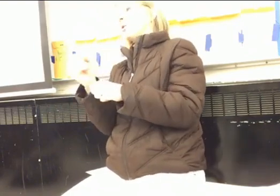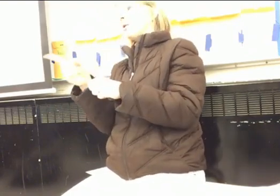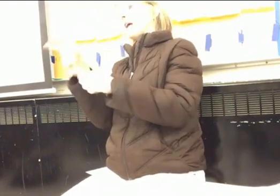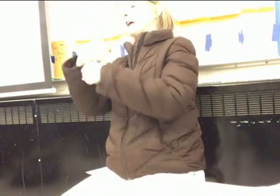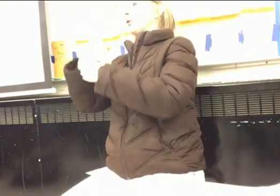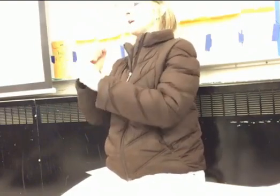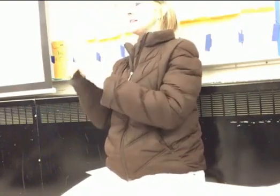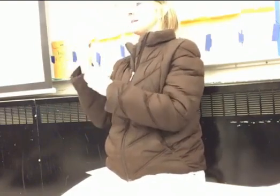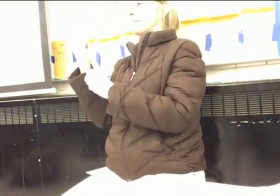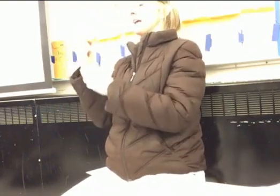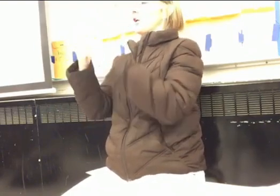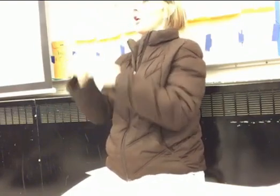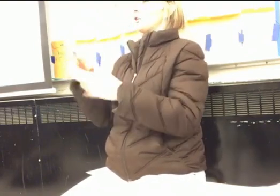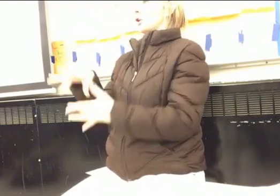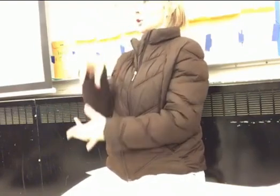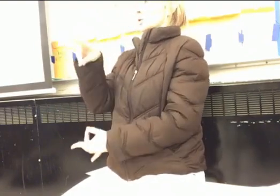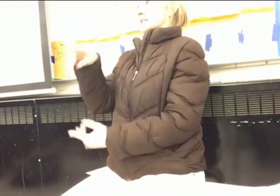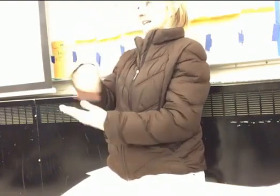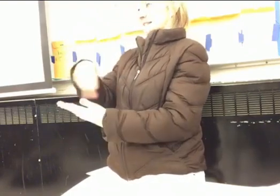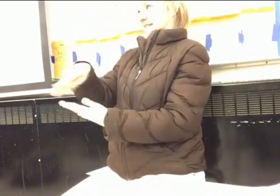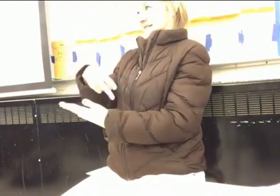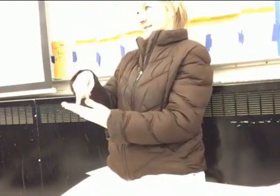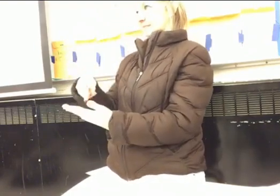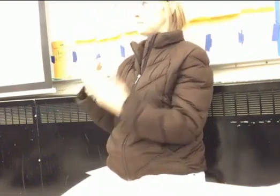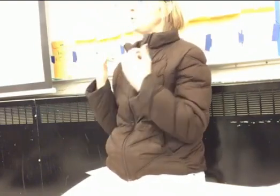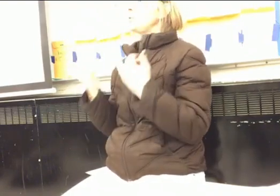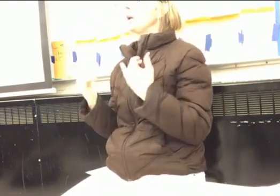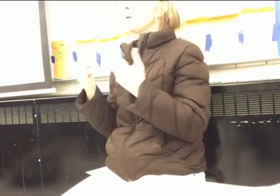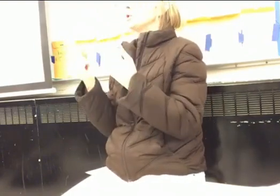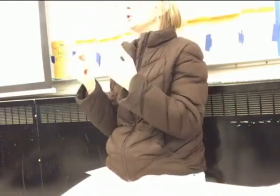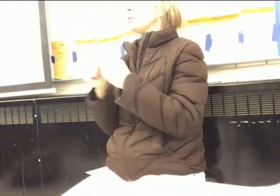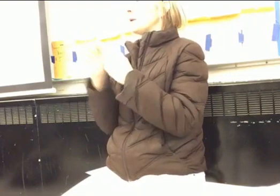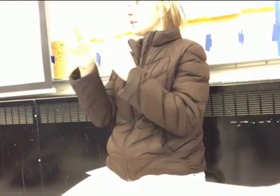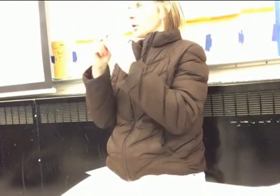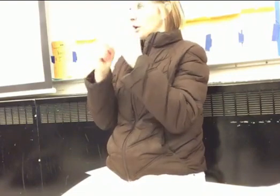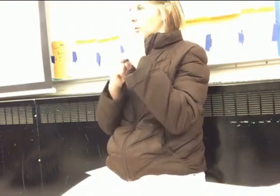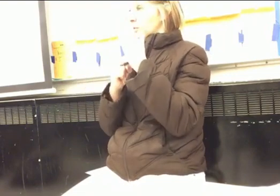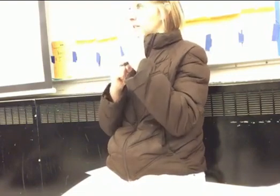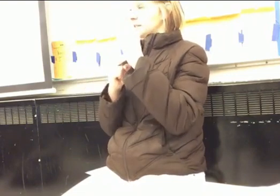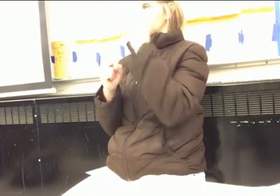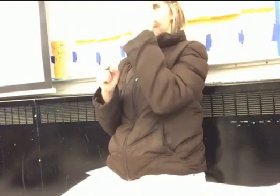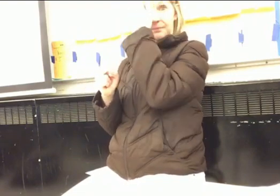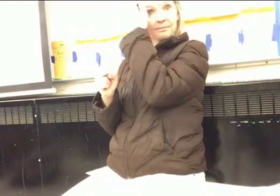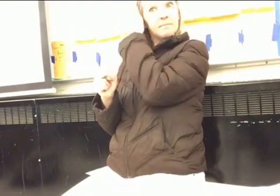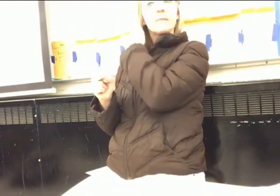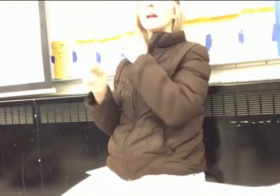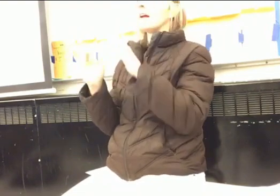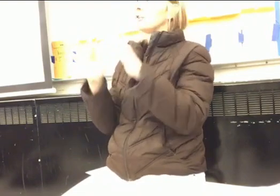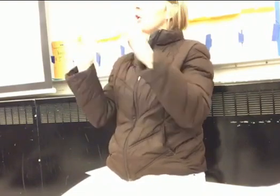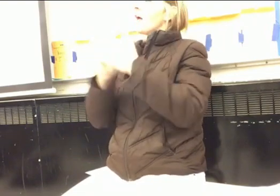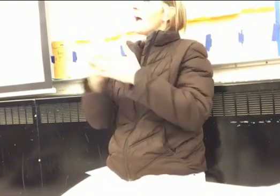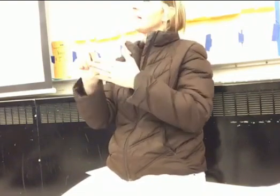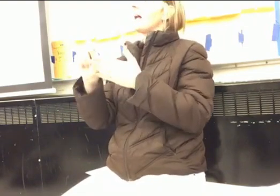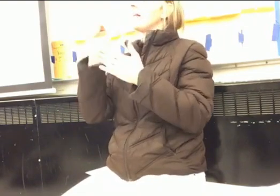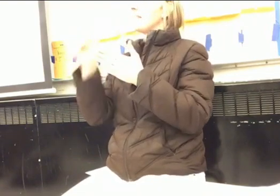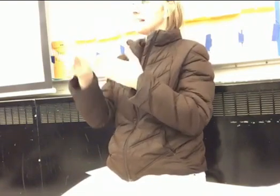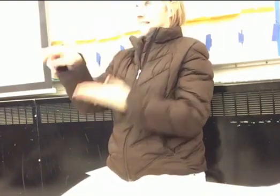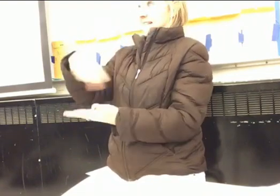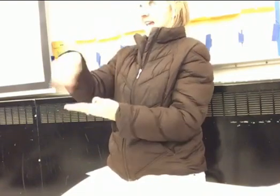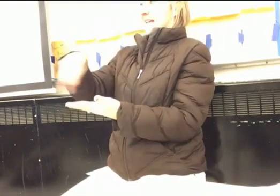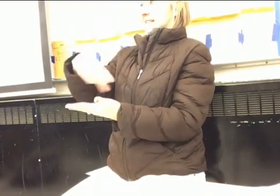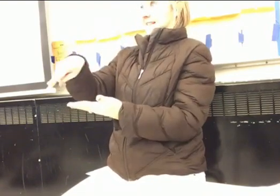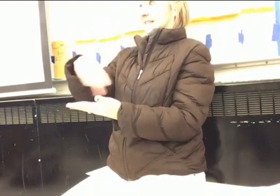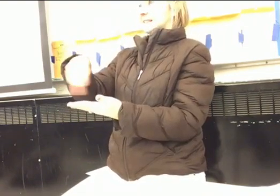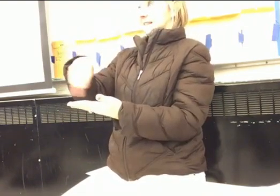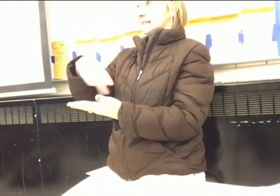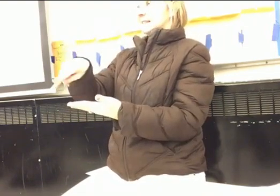as the ghost dance. What you need to do for your notes is if you will highlight that this was a dance, so that's the word